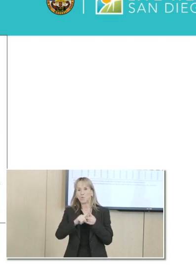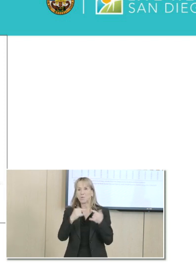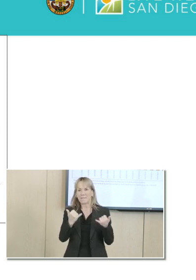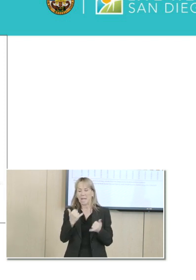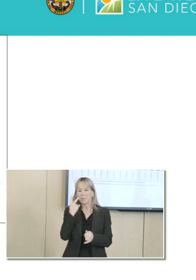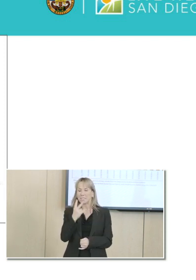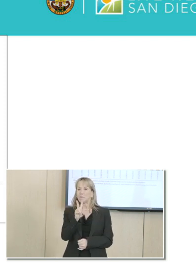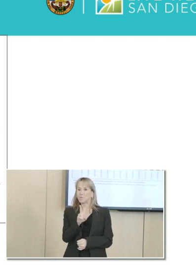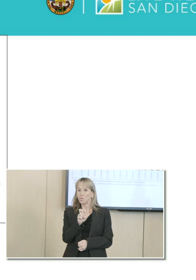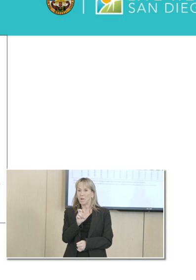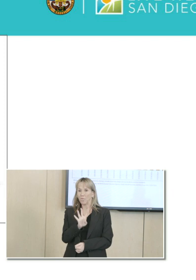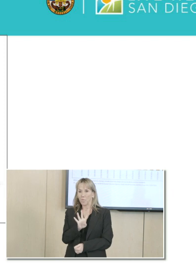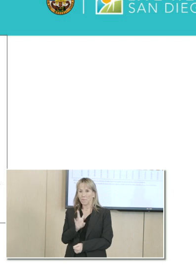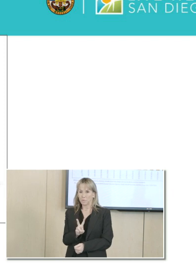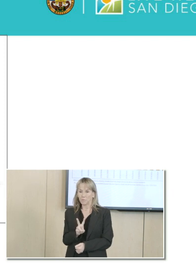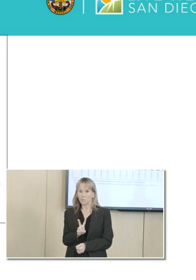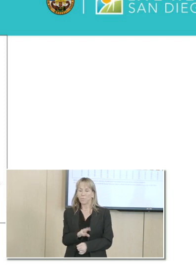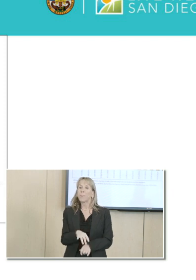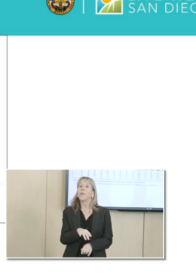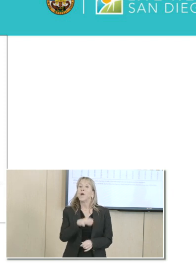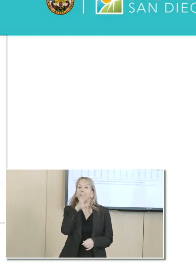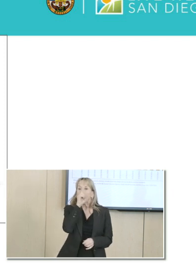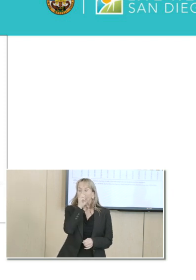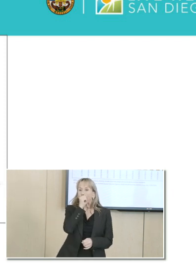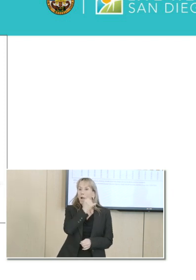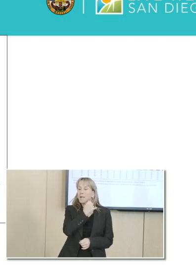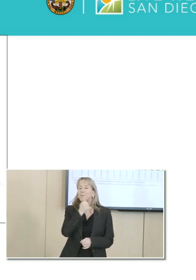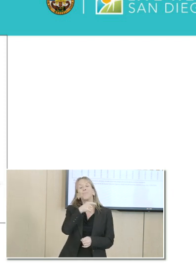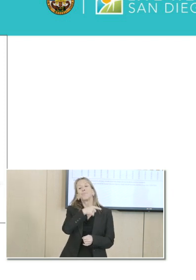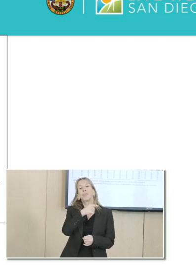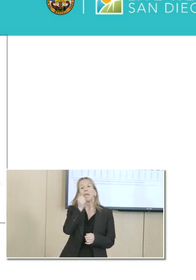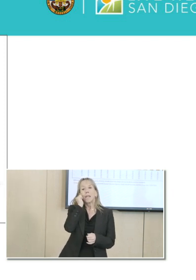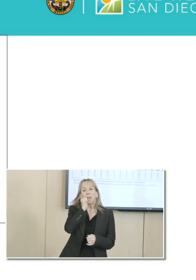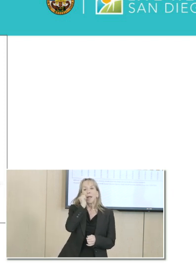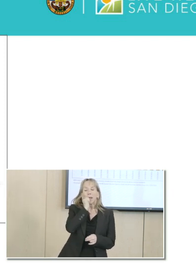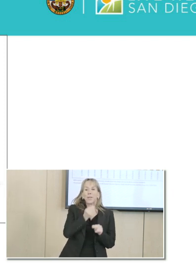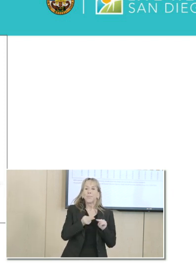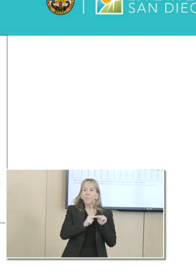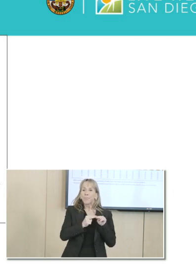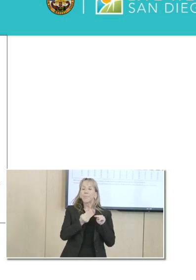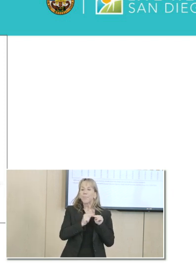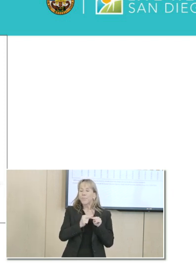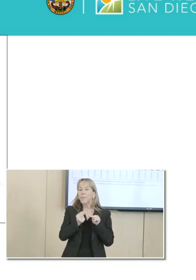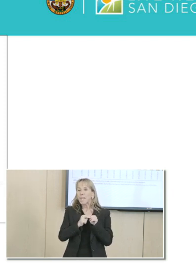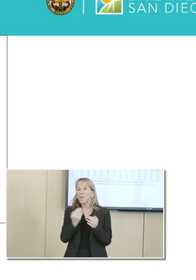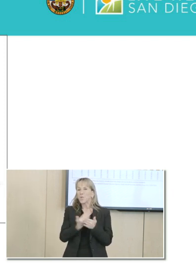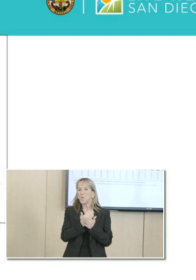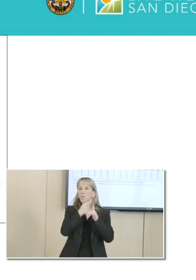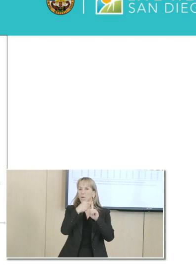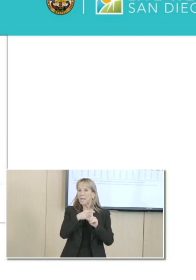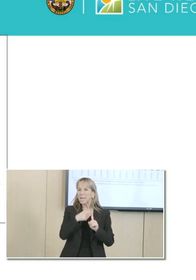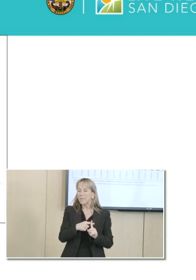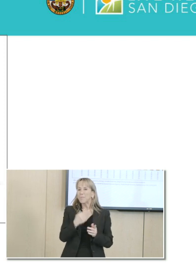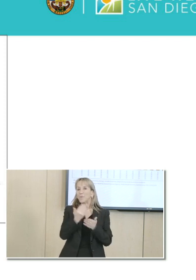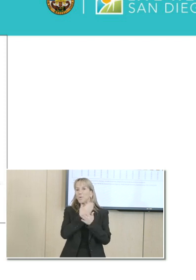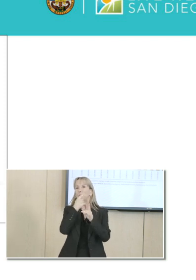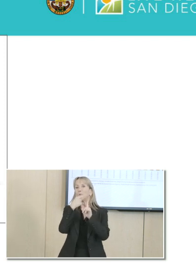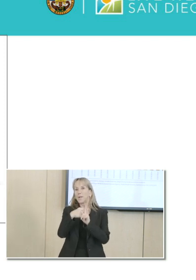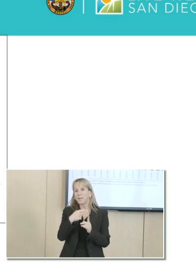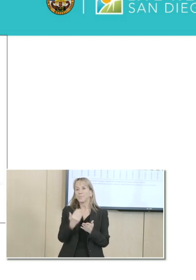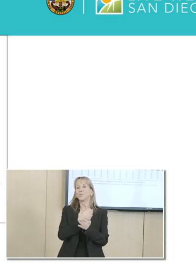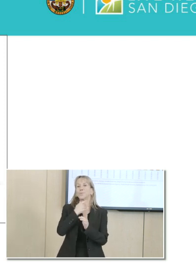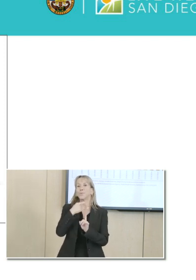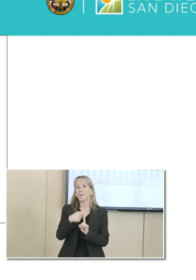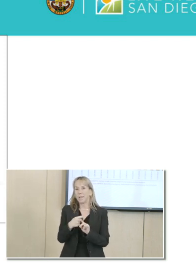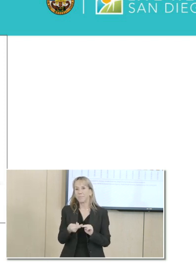of 242. The orange bar represents the day-over-day total of new cases. And